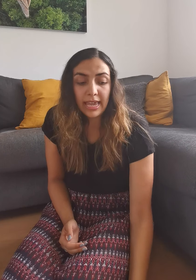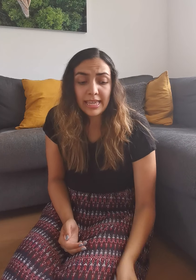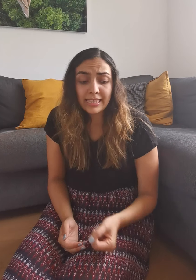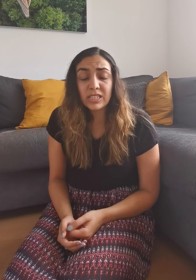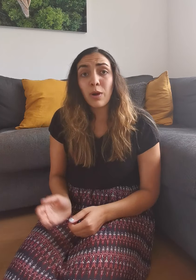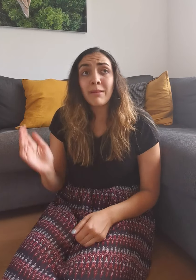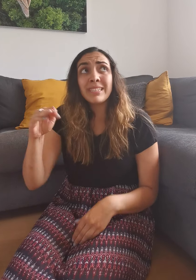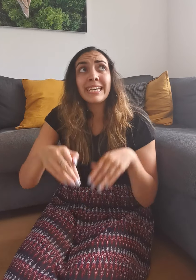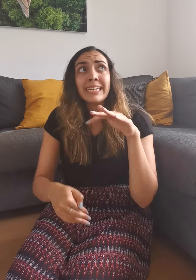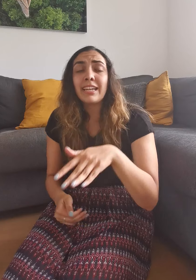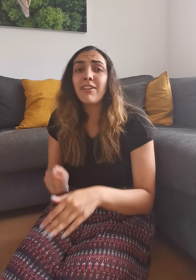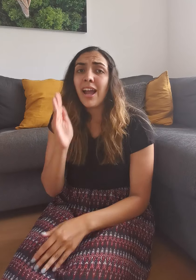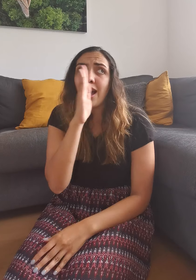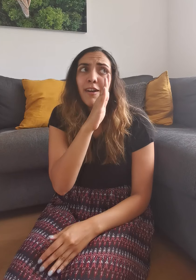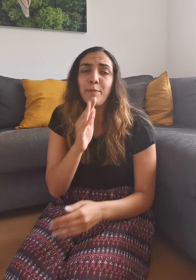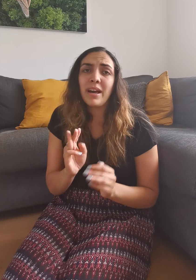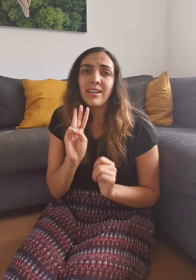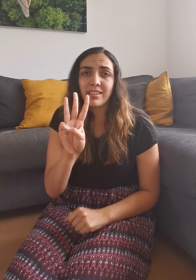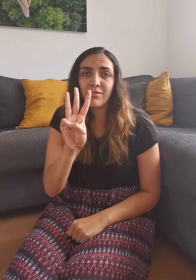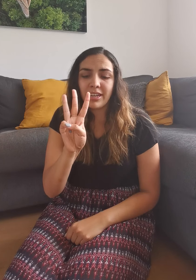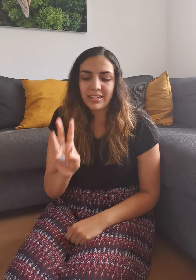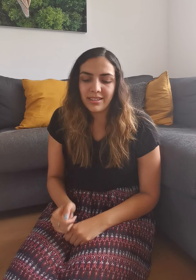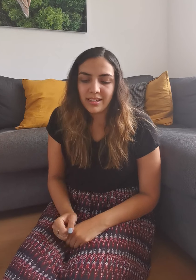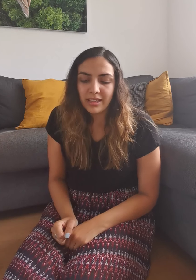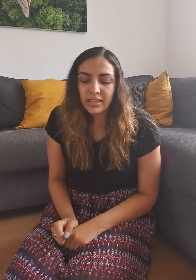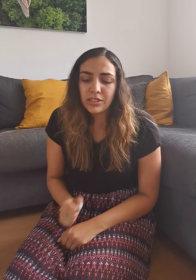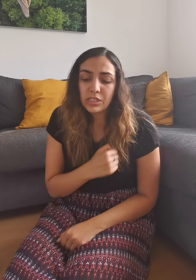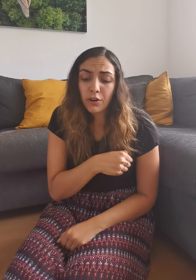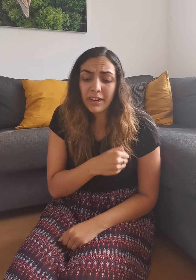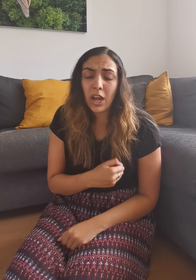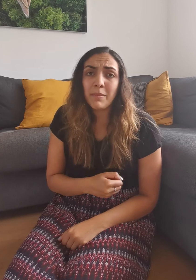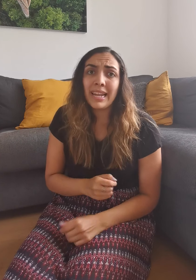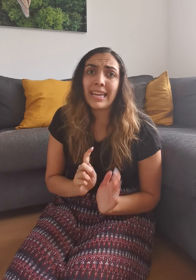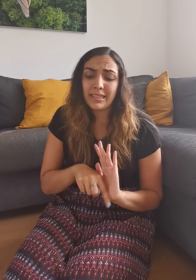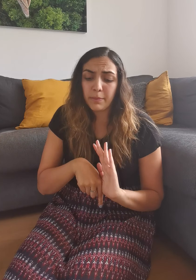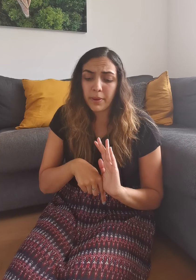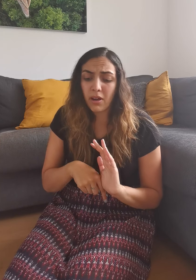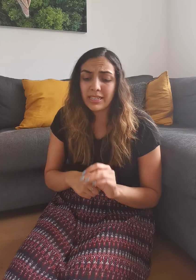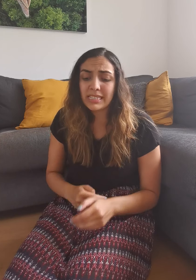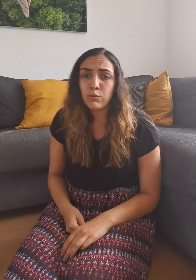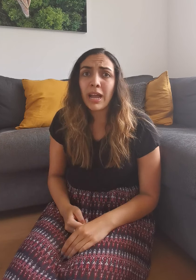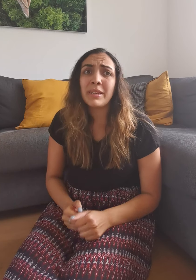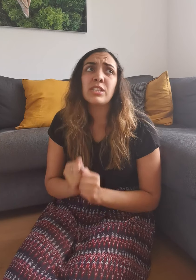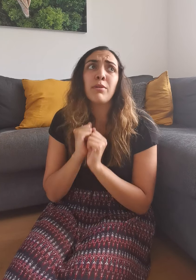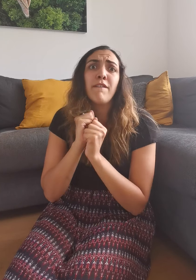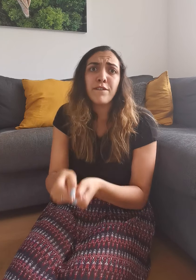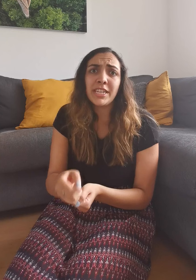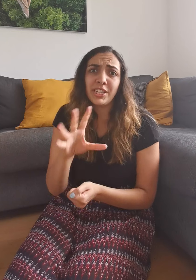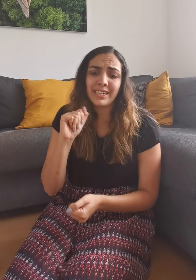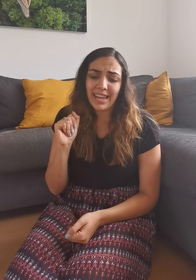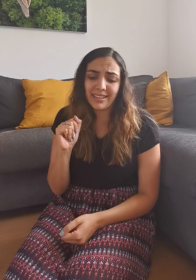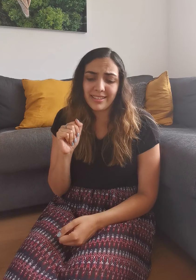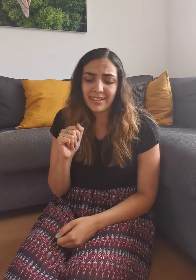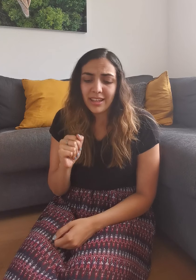In swam Tiddler at 3:30. Sorry I'm late, but I swam into a fishing net.